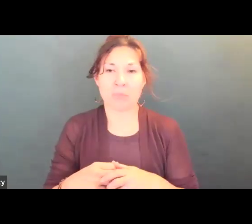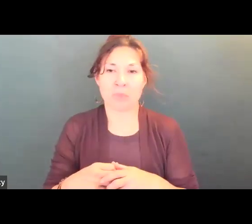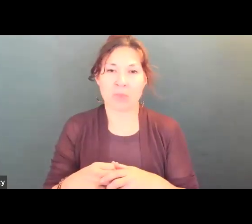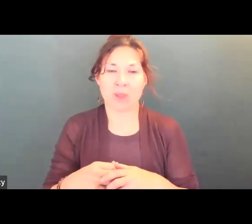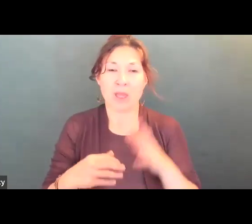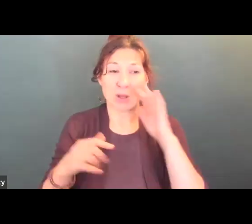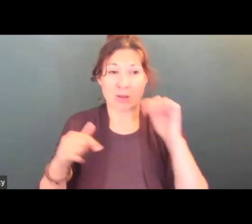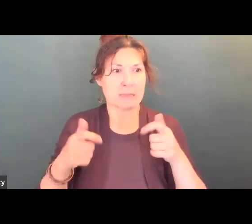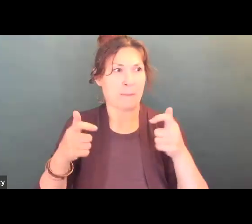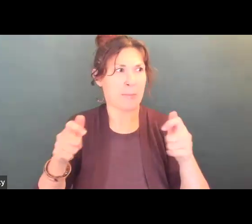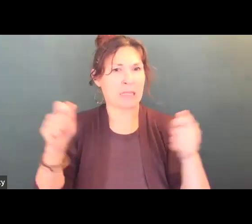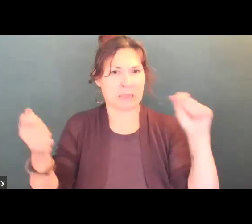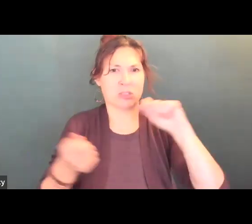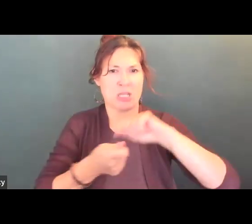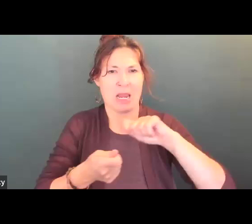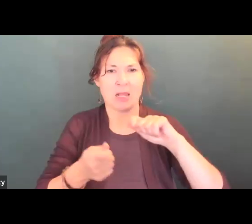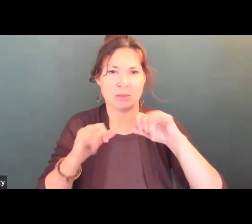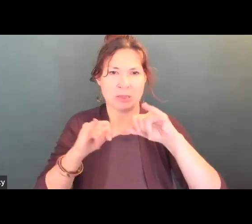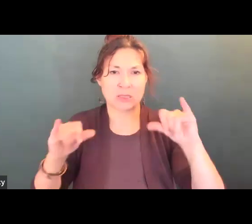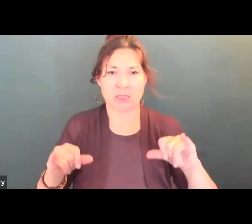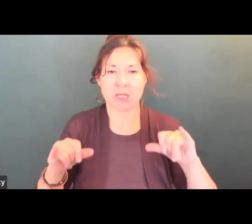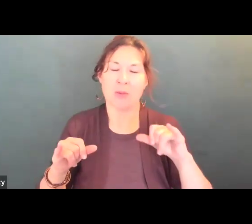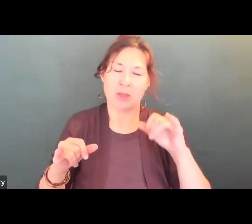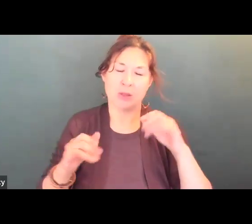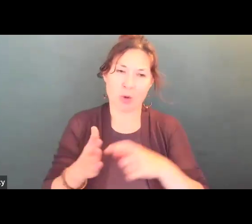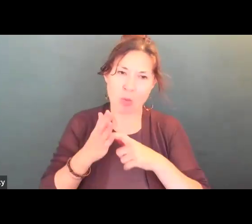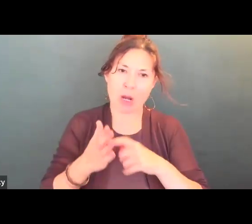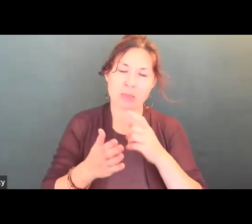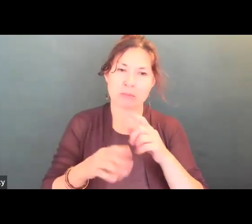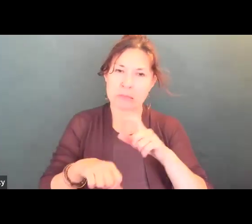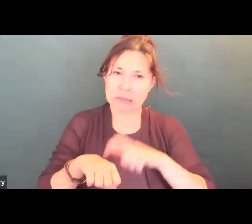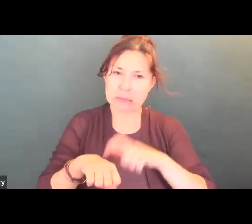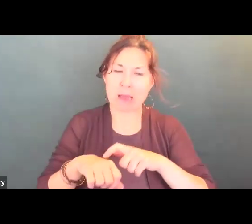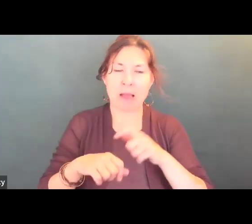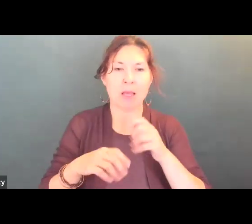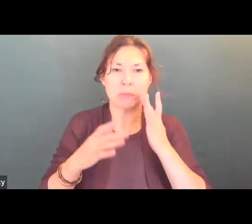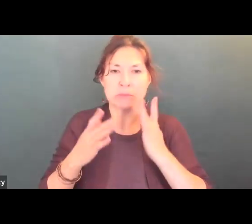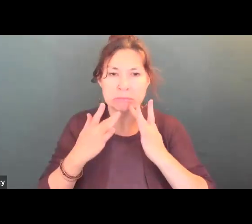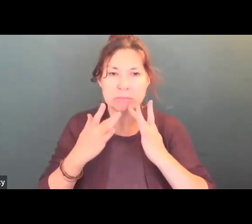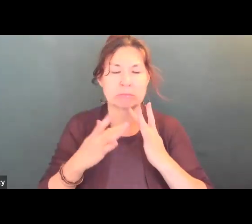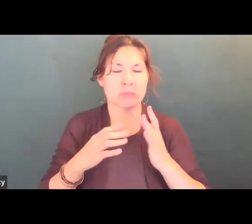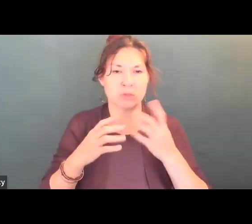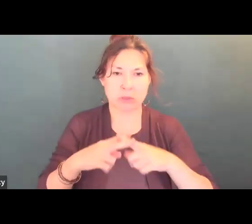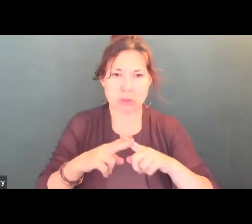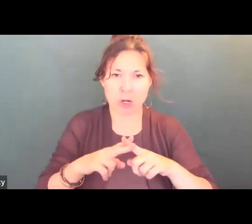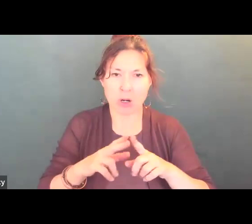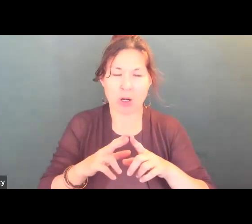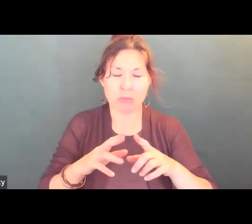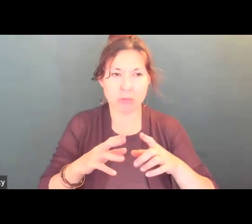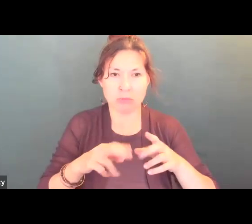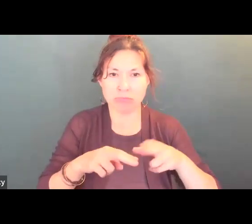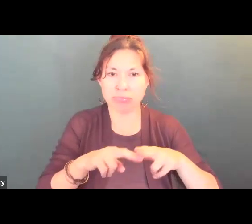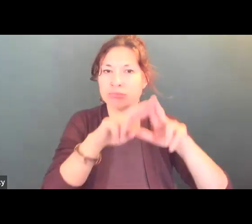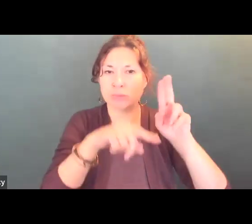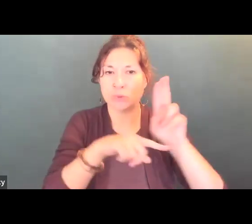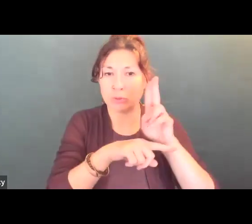growing pains. We've talked about this now since the weeks leading up to the opening of school. Families have been advocating for